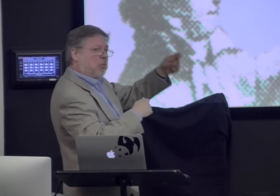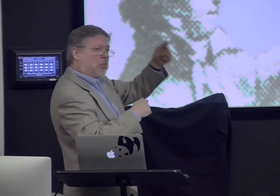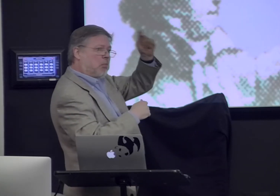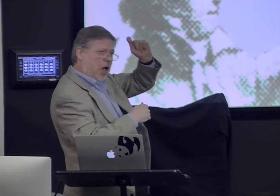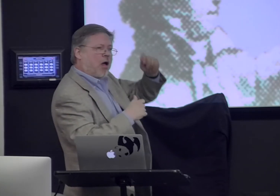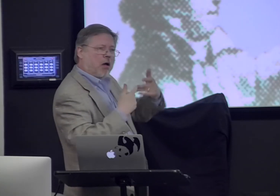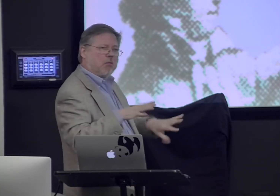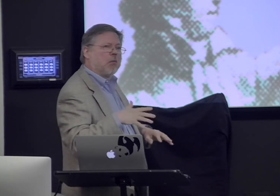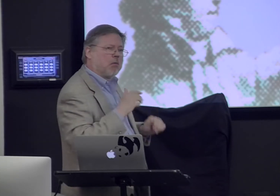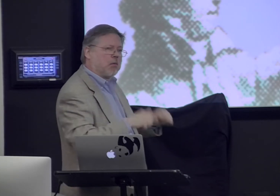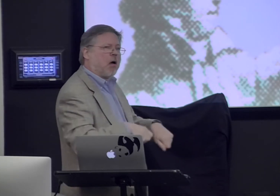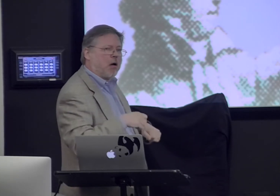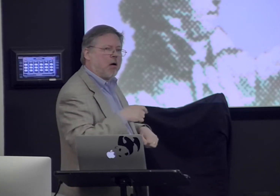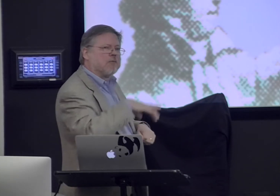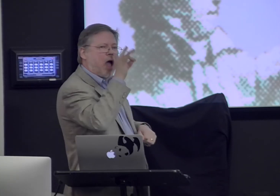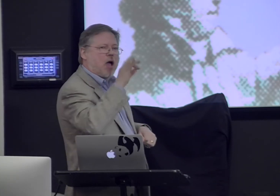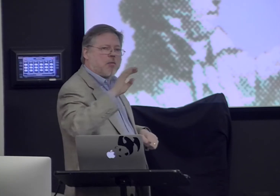as metaphorization.